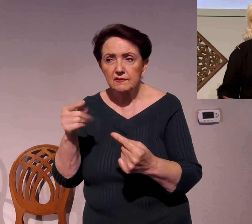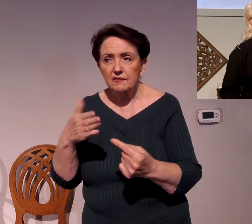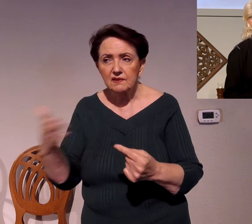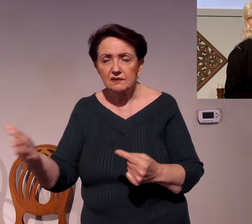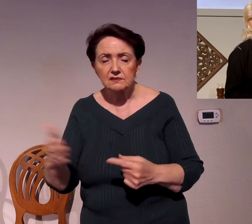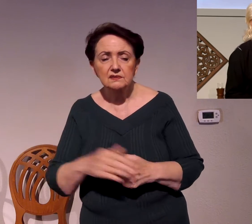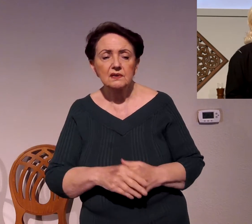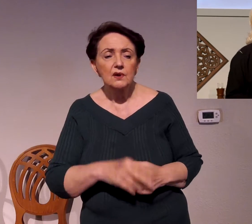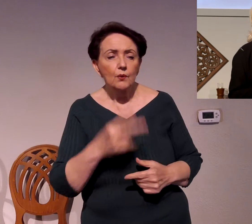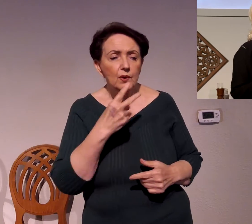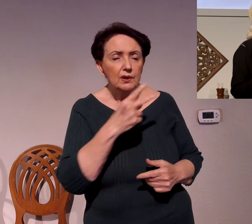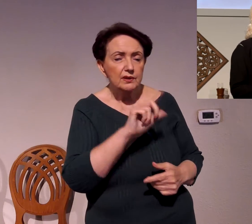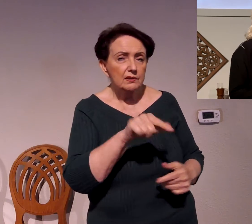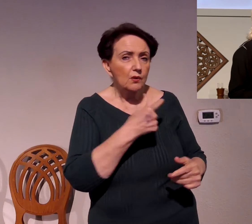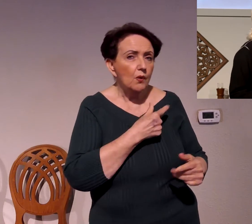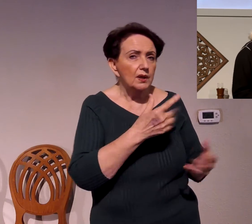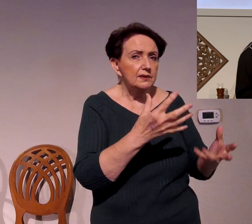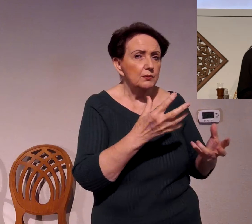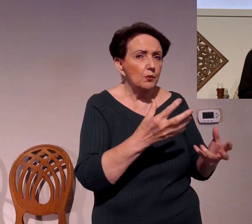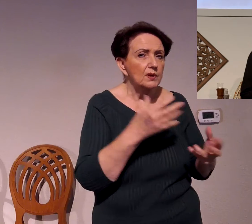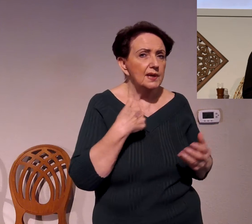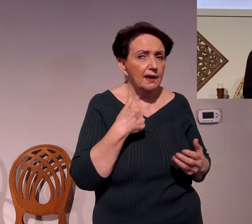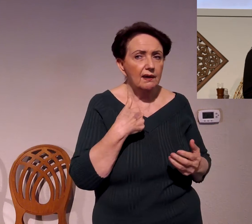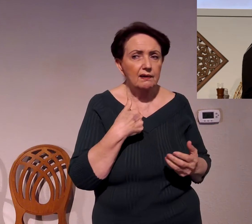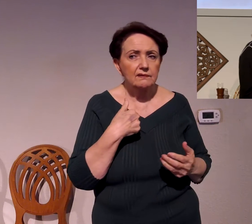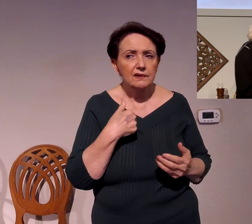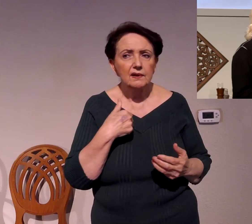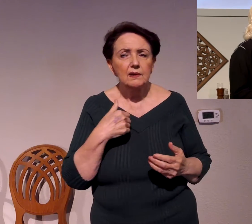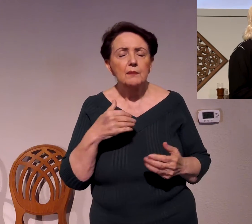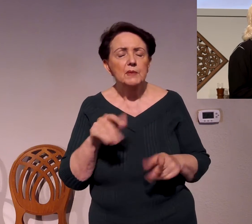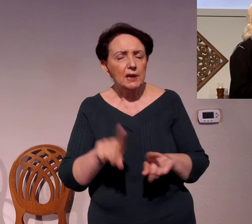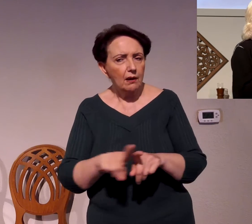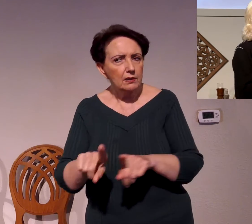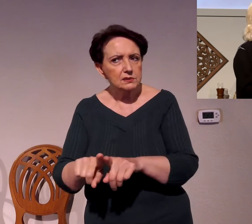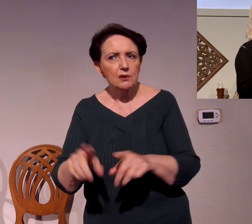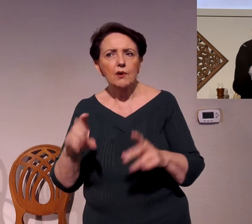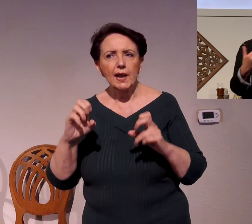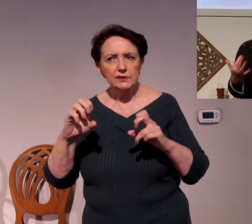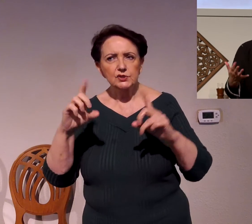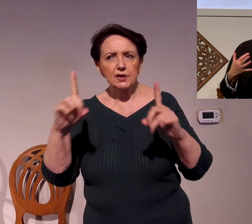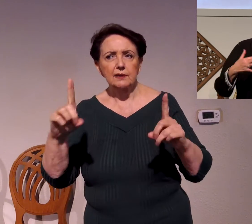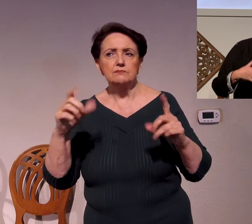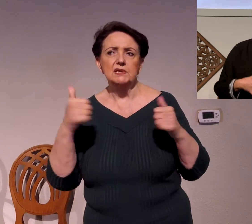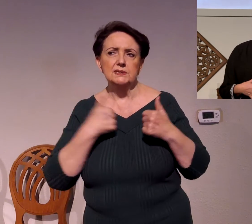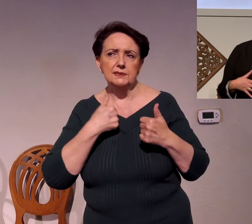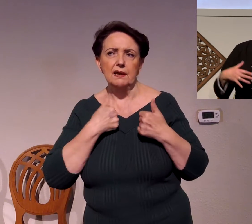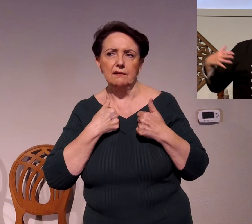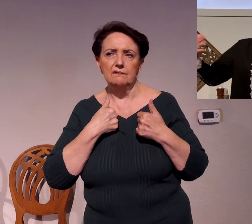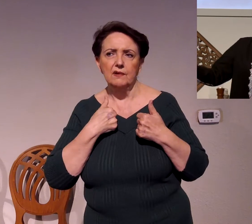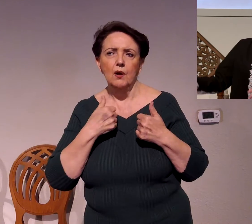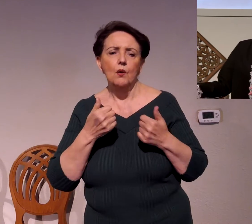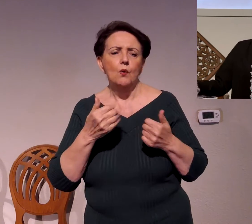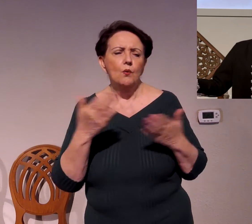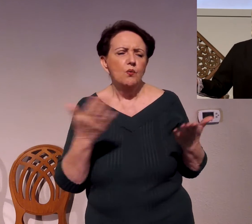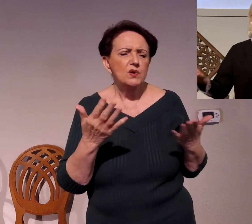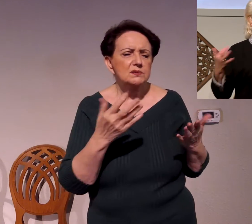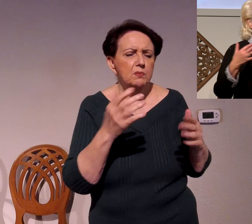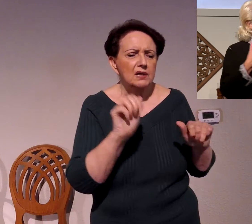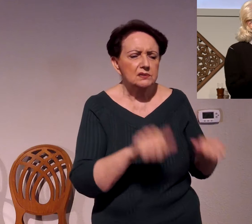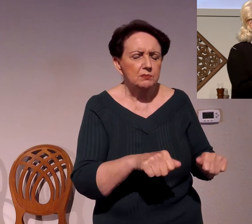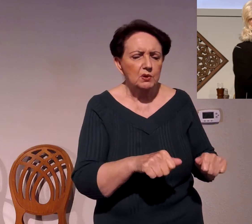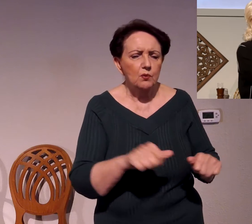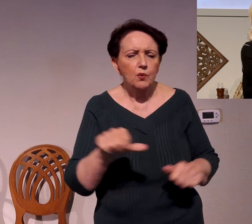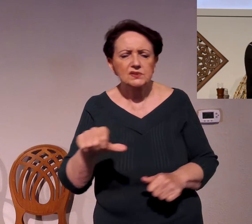the experience that we want to have. But I also educate myself about what's going on, what's possible, what's not possible, what are other people